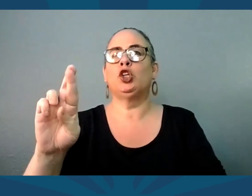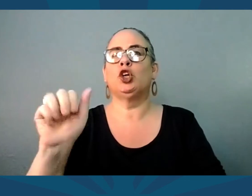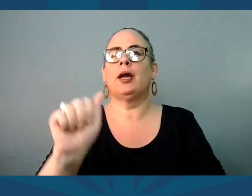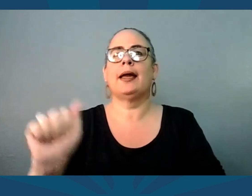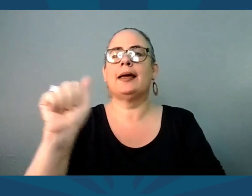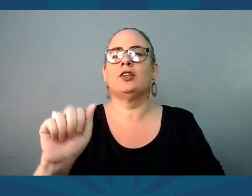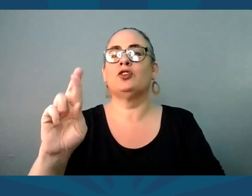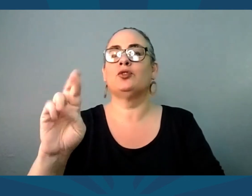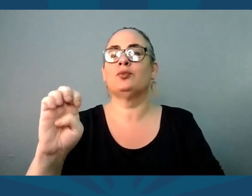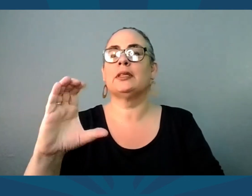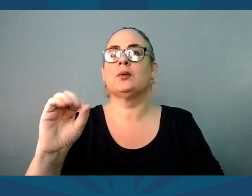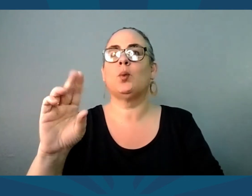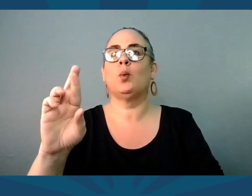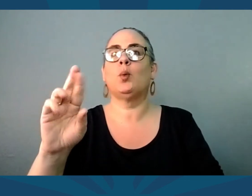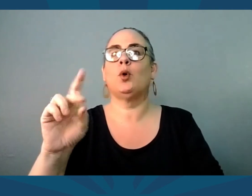Recorder at